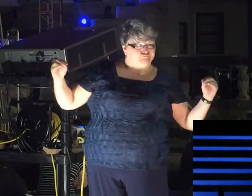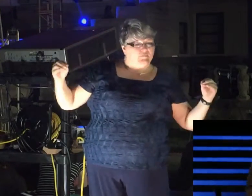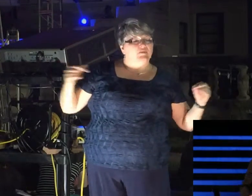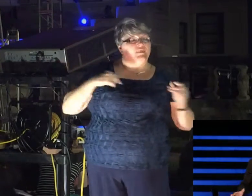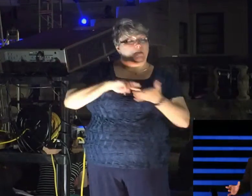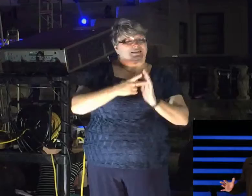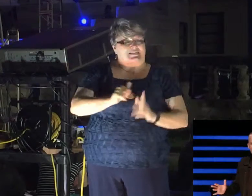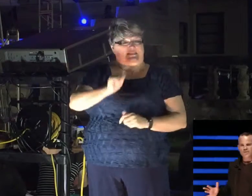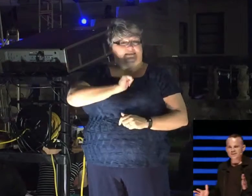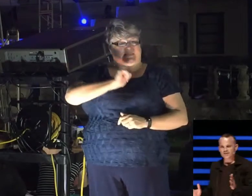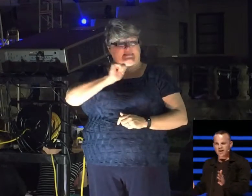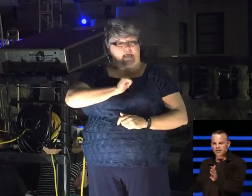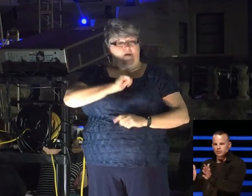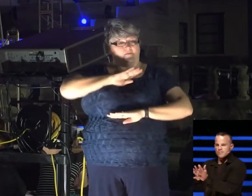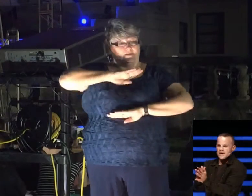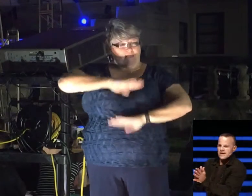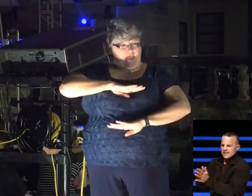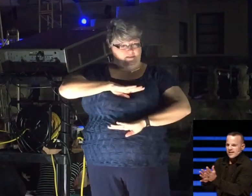that's done is we've made it a